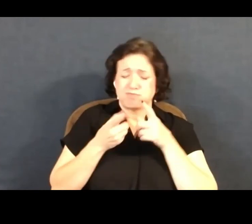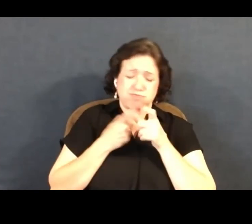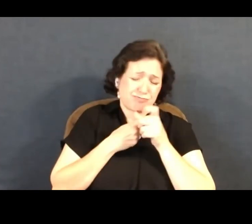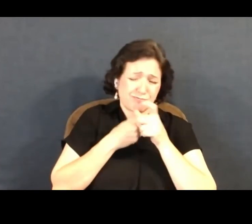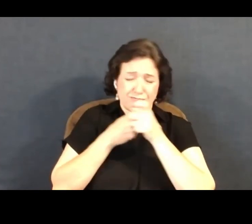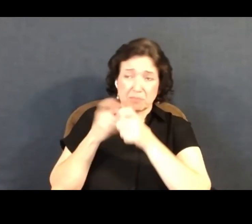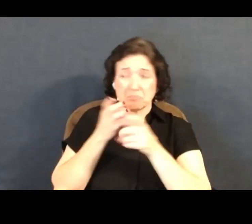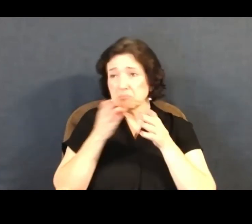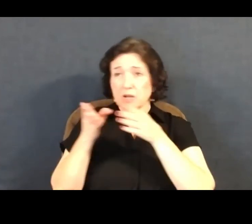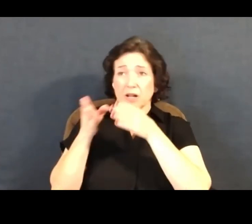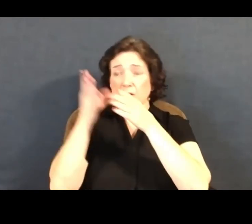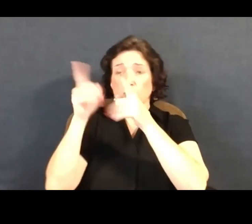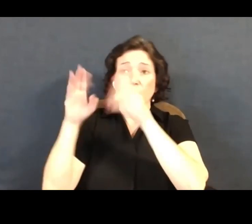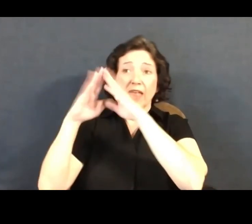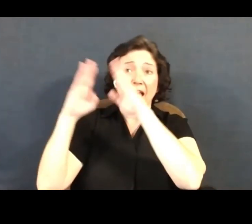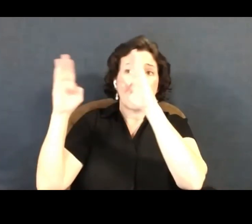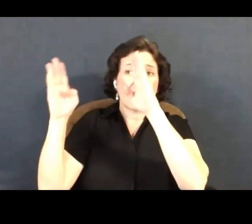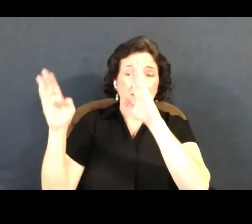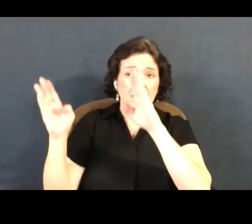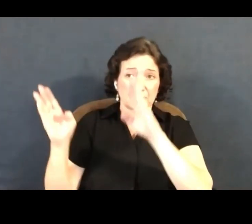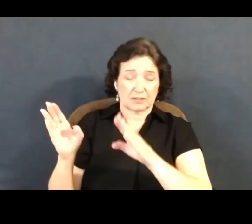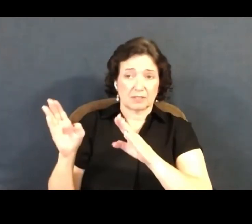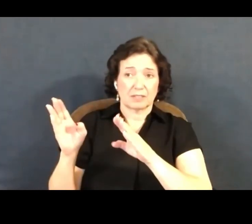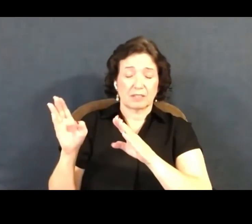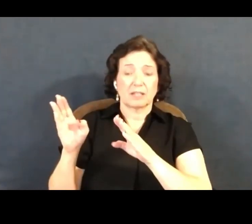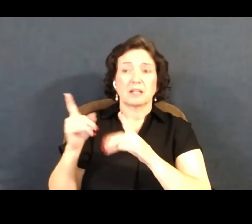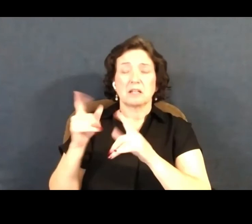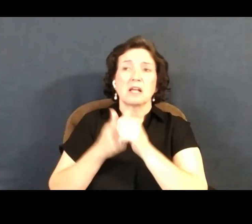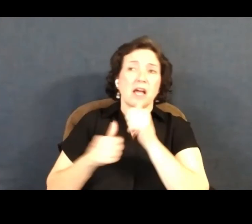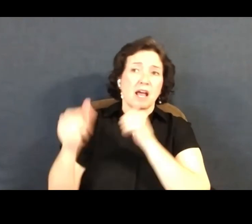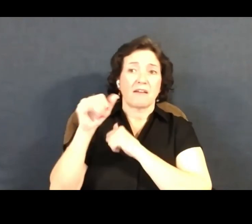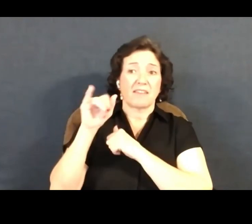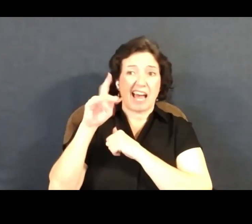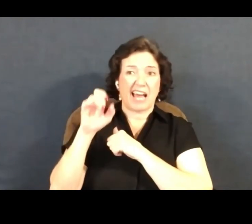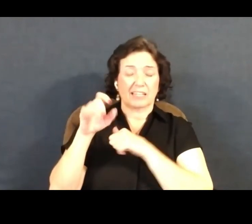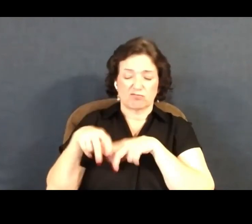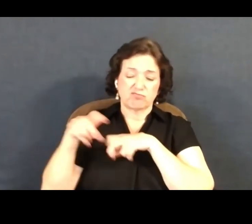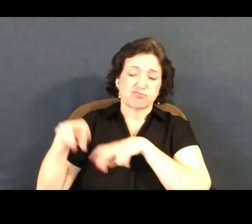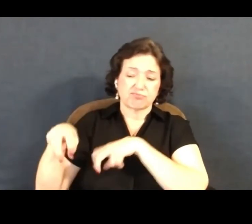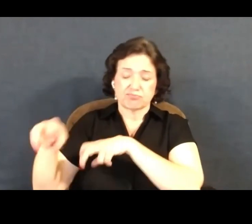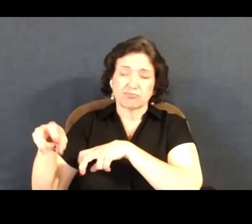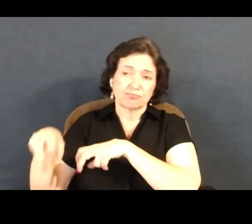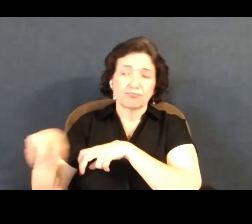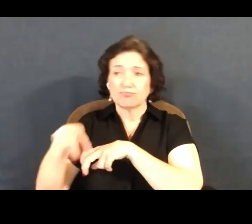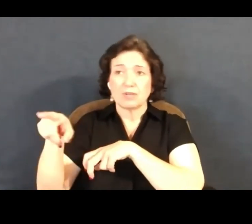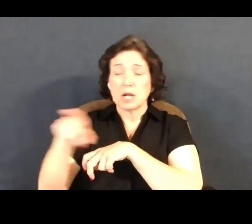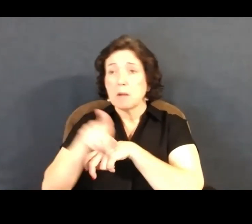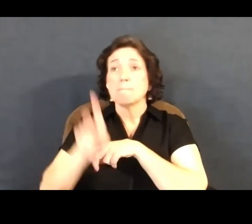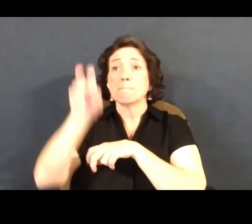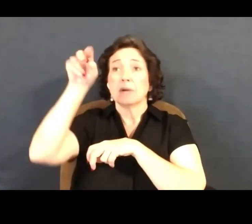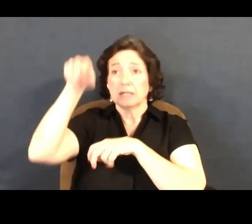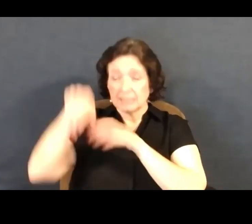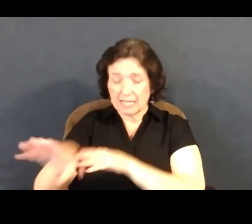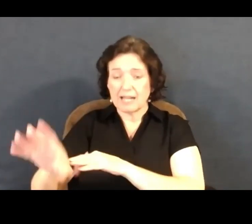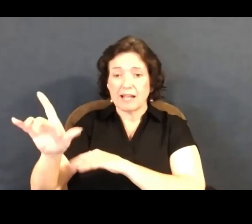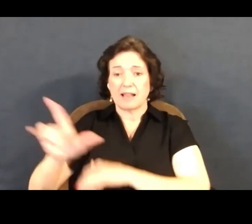cornfields, heading back toward the house. Chewie's a little bit ahead of Ike, runs into the barnyard, up the sidewalk, up the steps, into the living